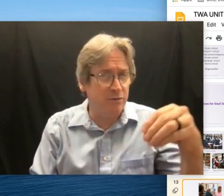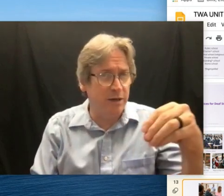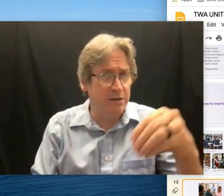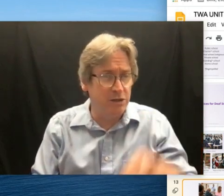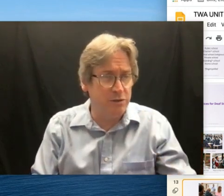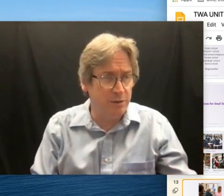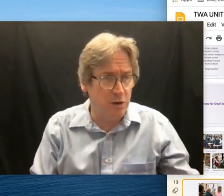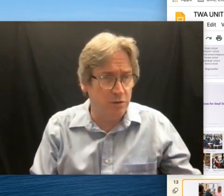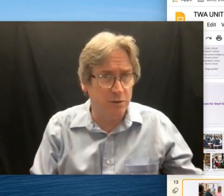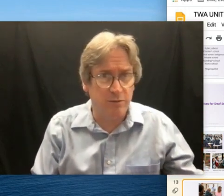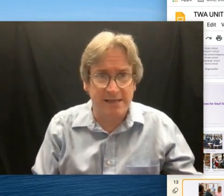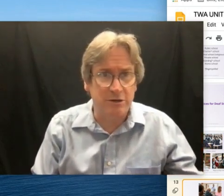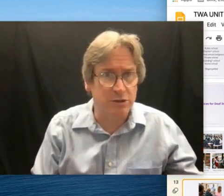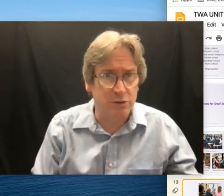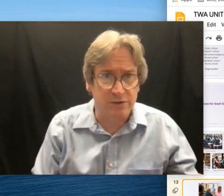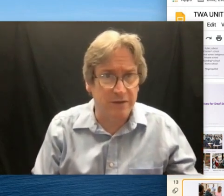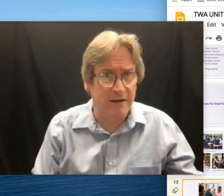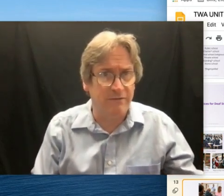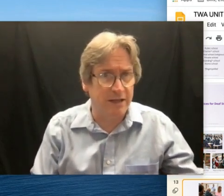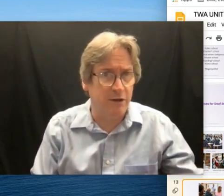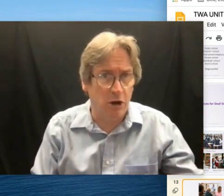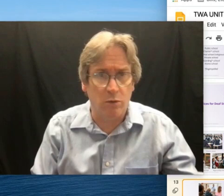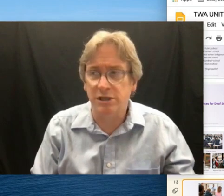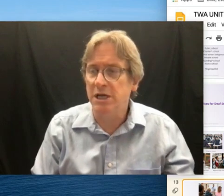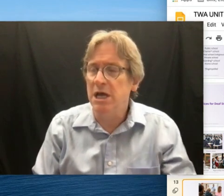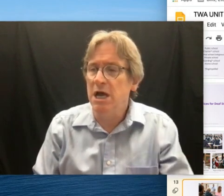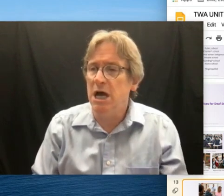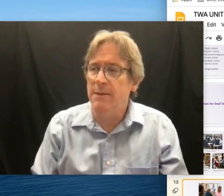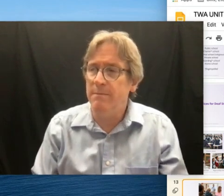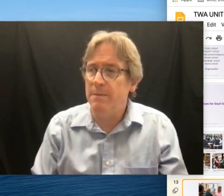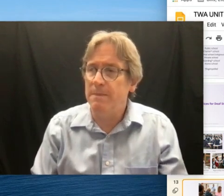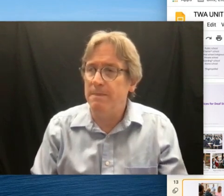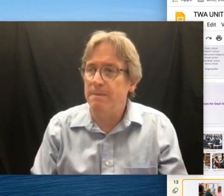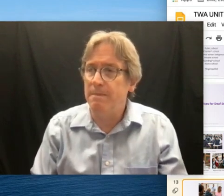In fact, when students would go to the residential schools for the deaf, like the Hogwarts,